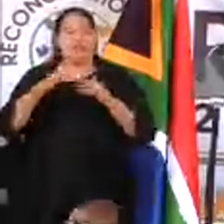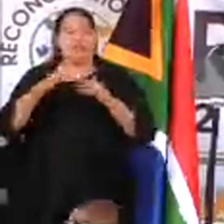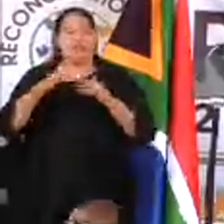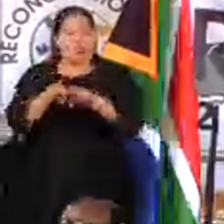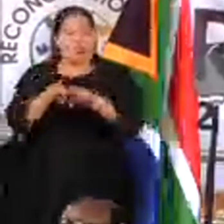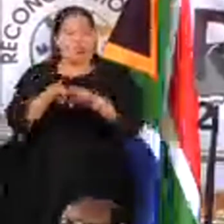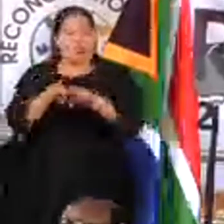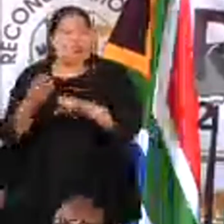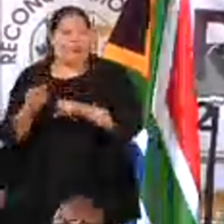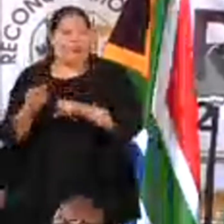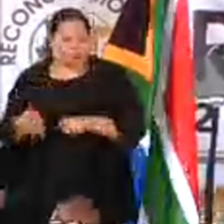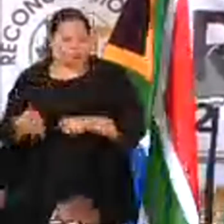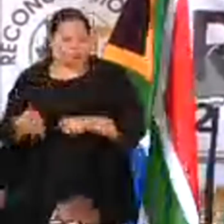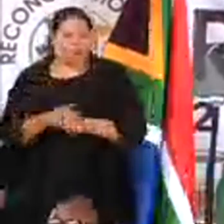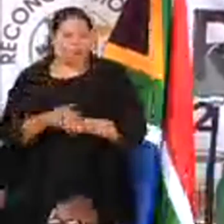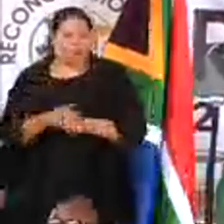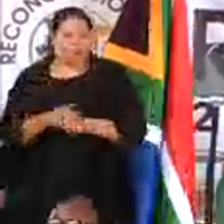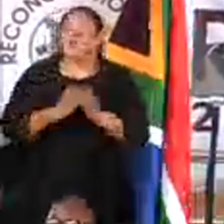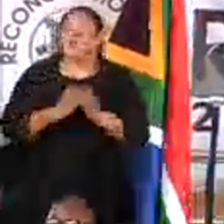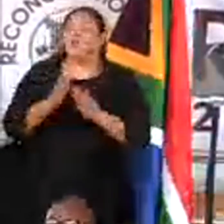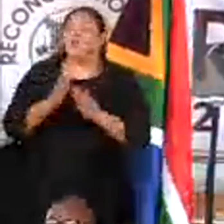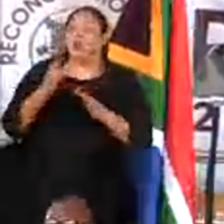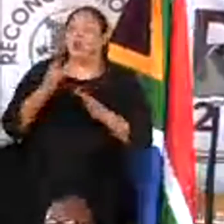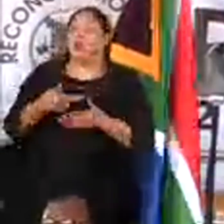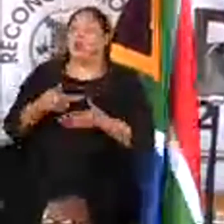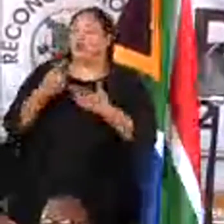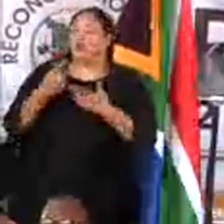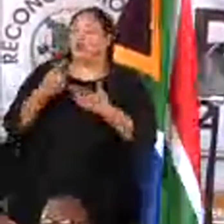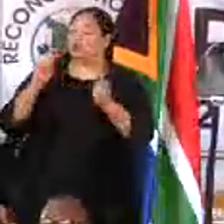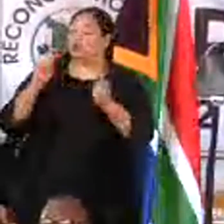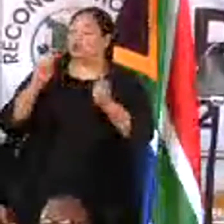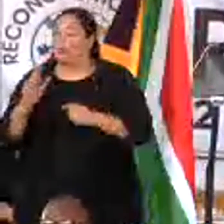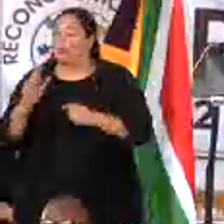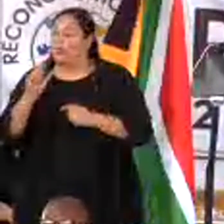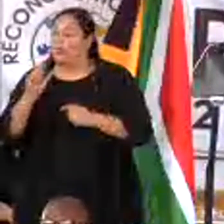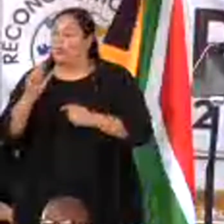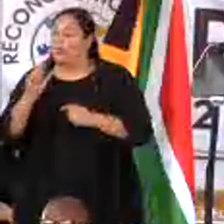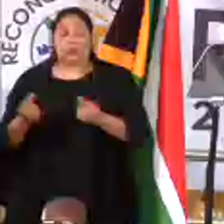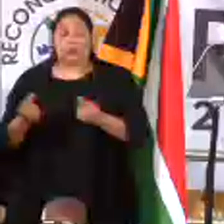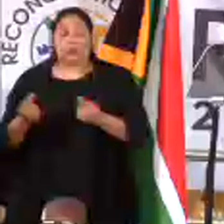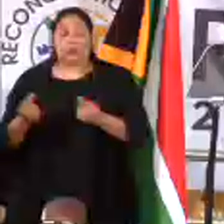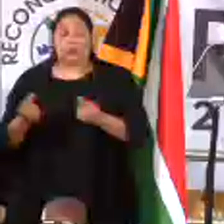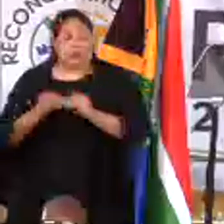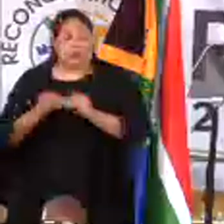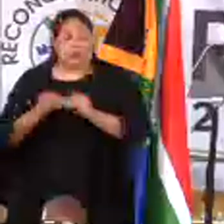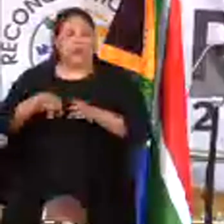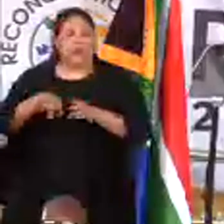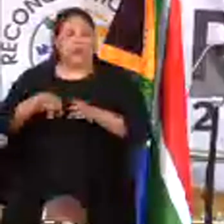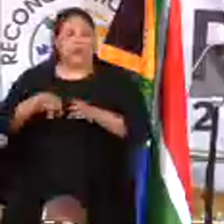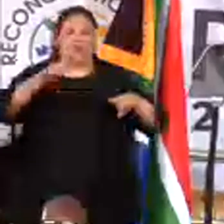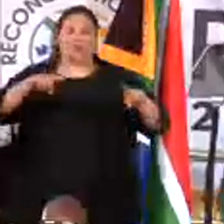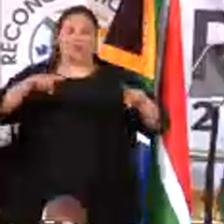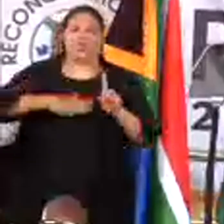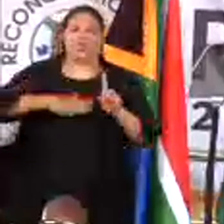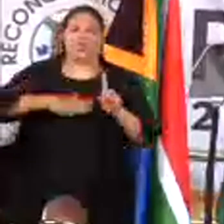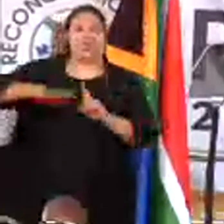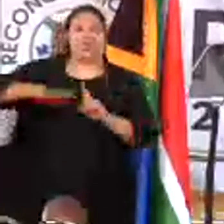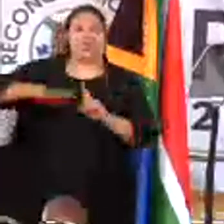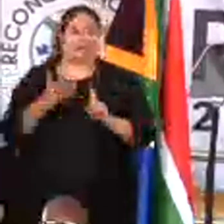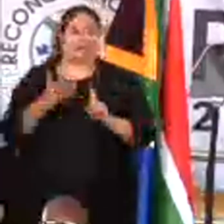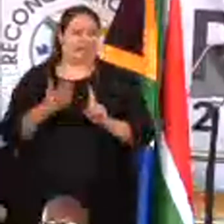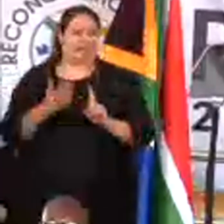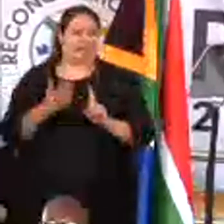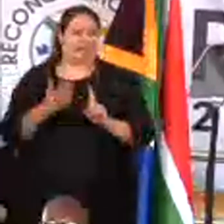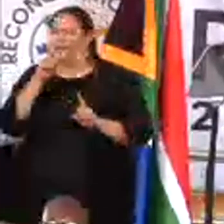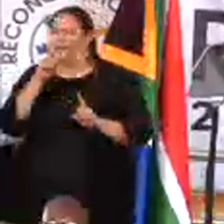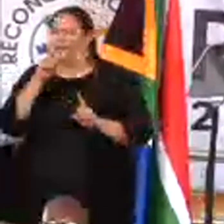competitive through the reforms that we are making in a variety of areas, whether it is